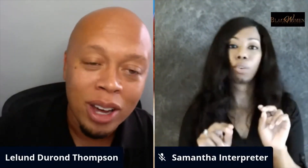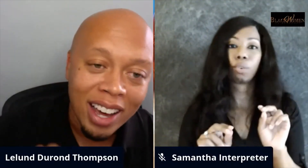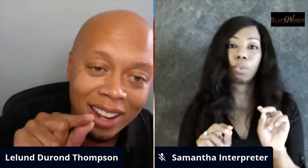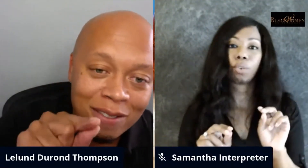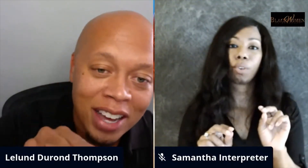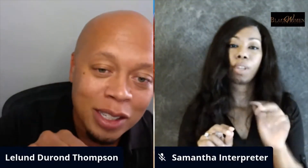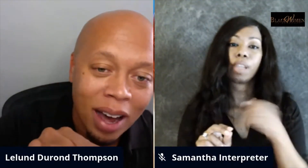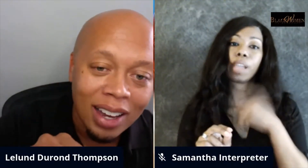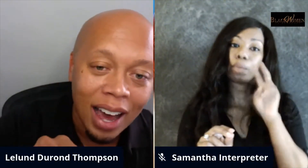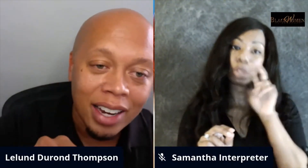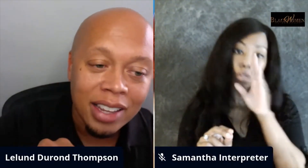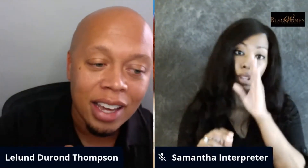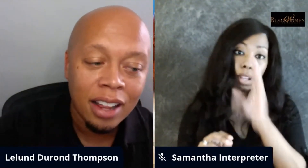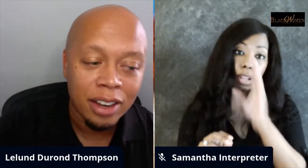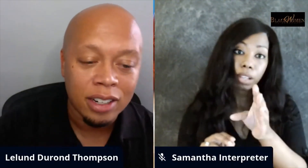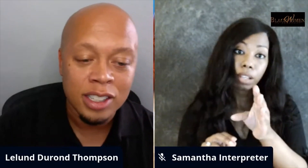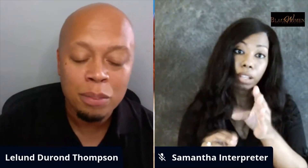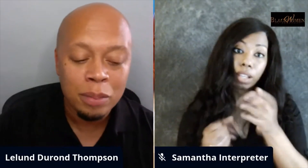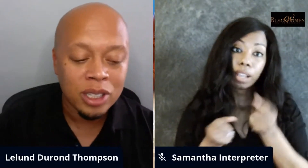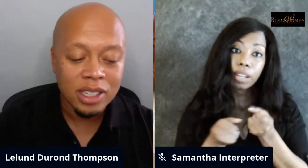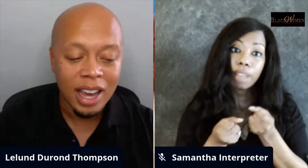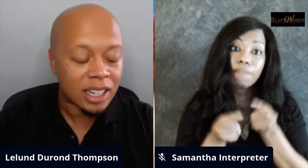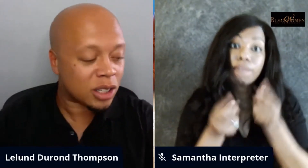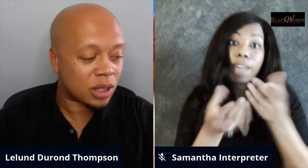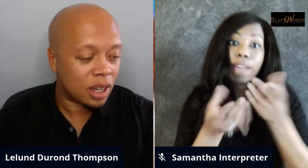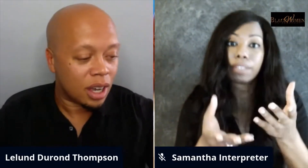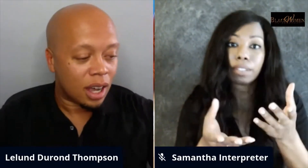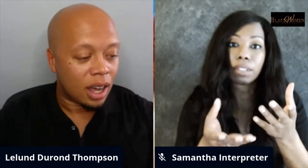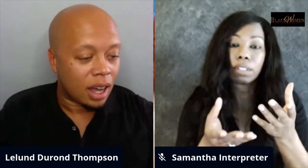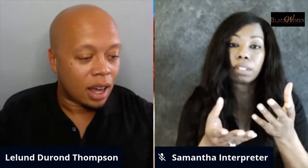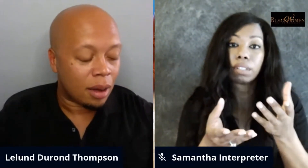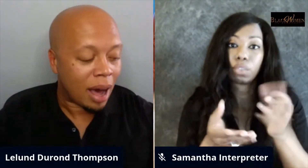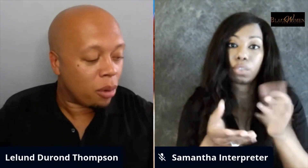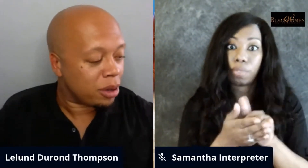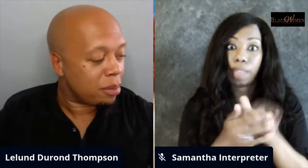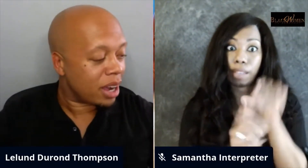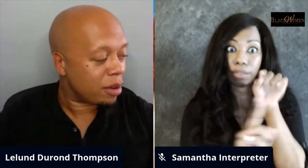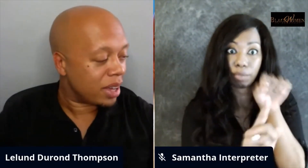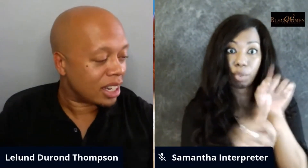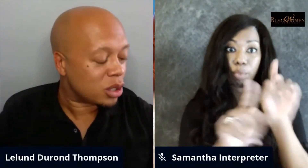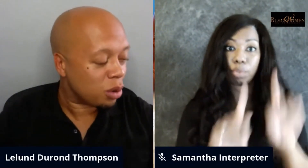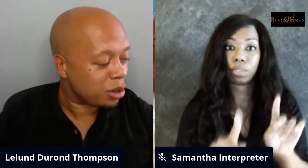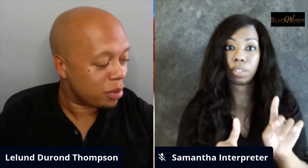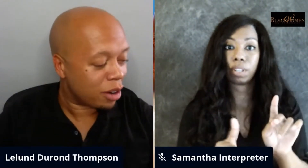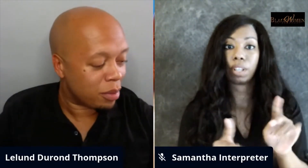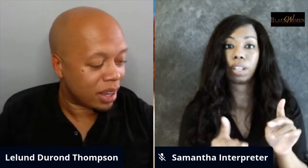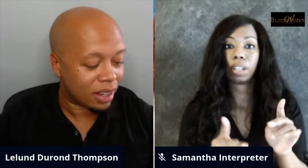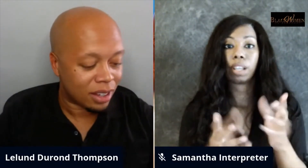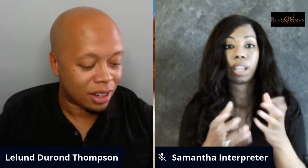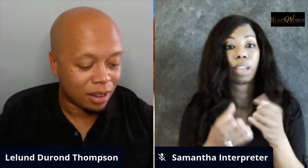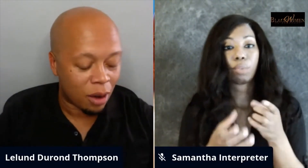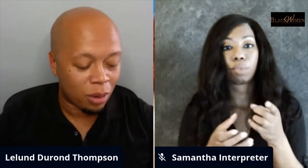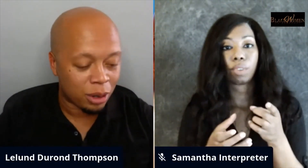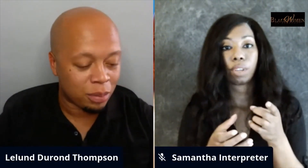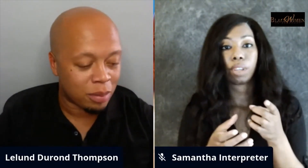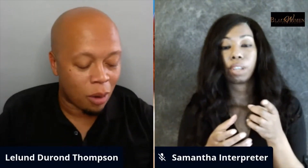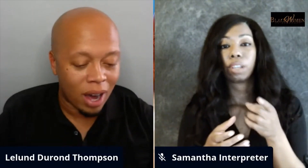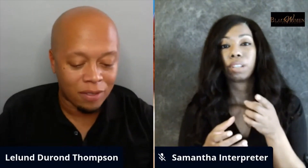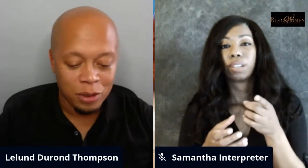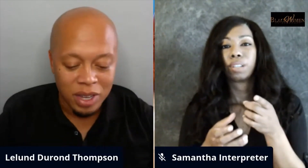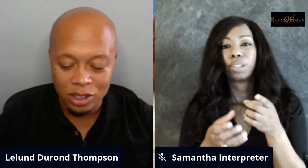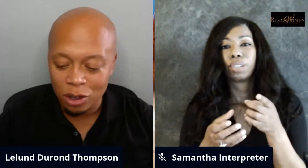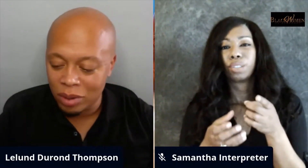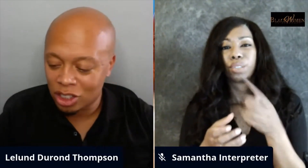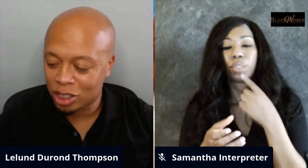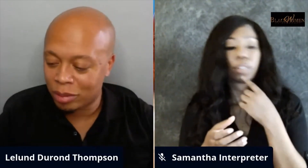I'm going to invest my line in the other. Some people just say, I want you to marry me. I just want you to marry me. You know, I want you to be my wife.